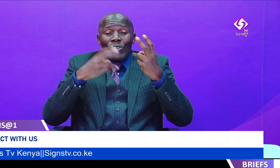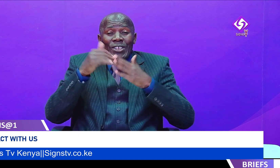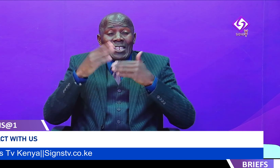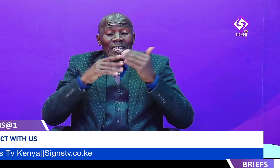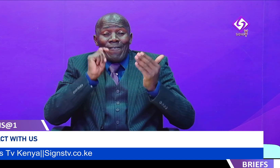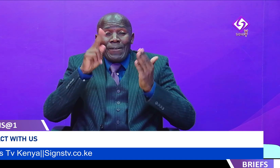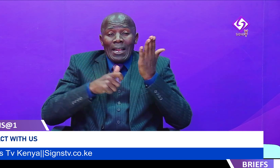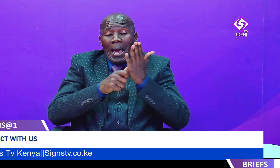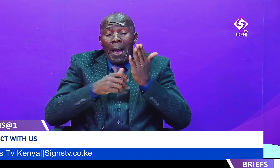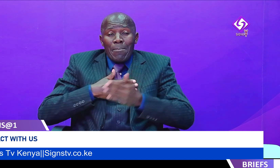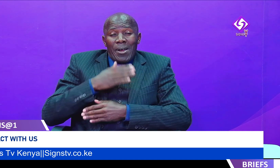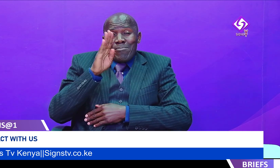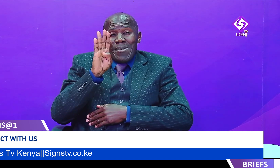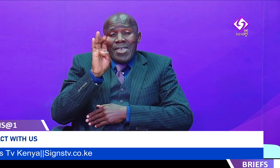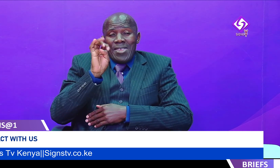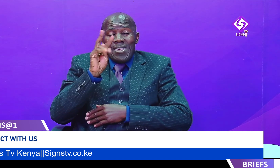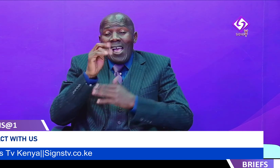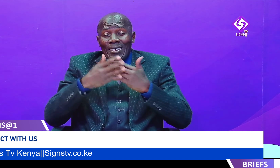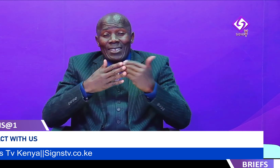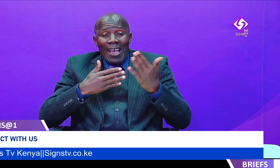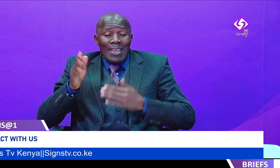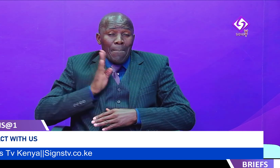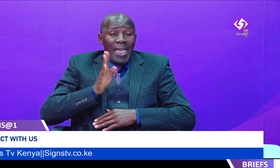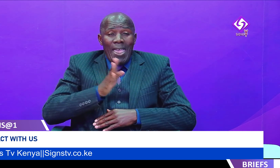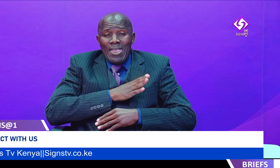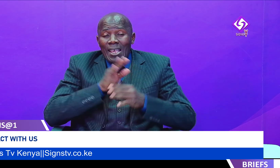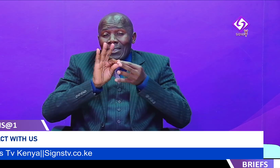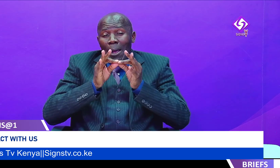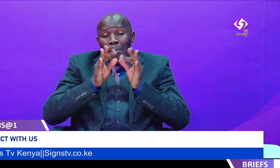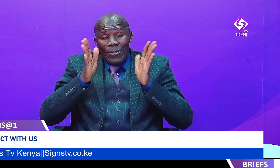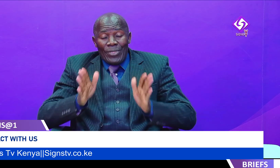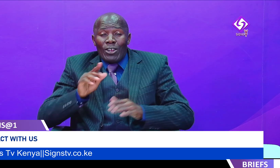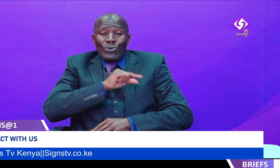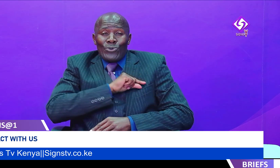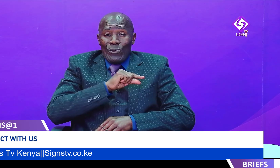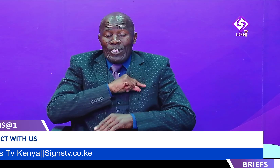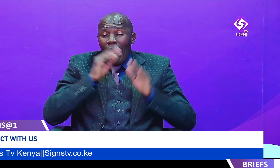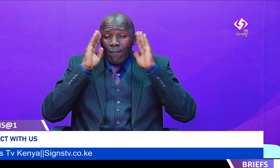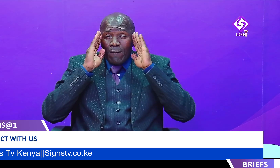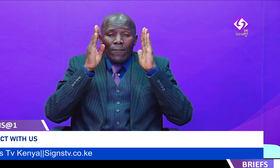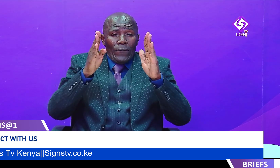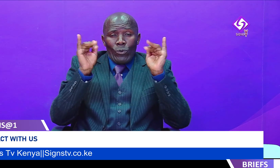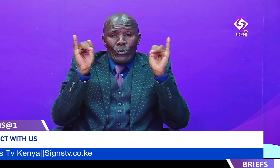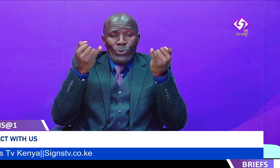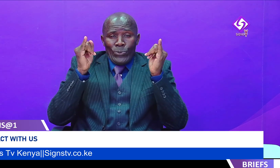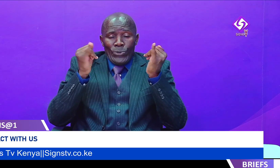Hello viewers, welcome to Science TV. I am your host Ben Orangai, and sign language interpreting the voicing is Gideon Minor. On to our first news